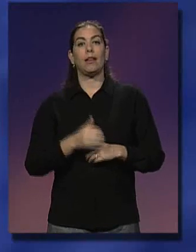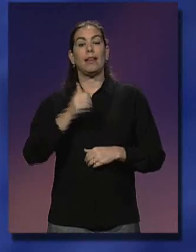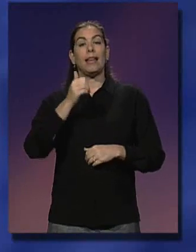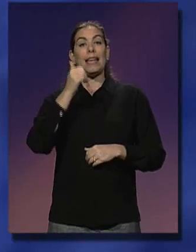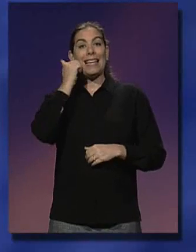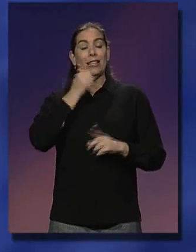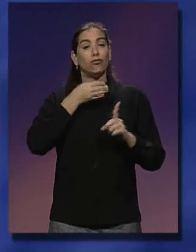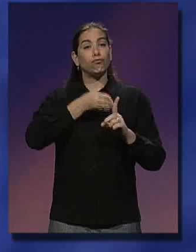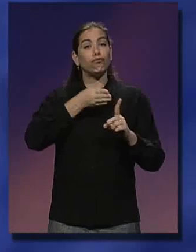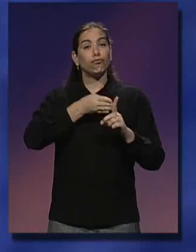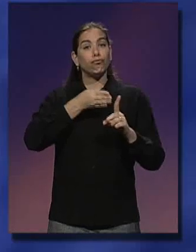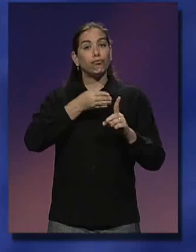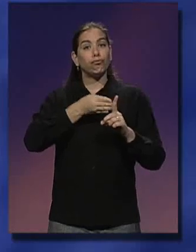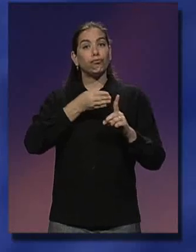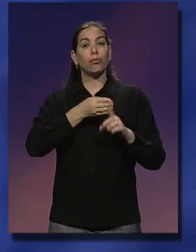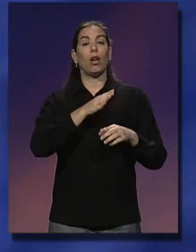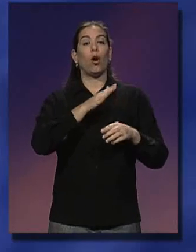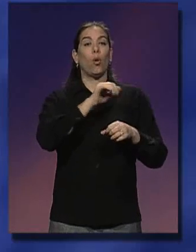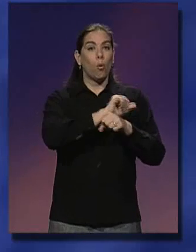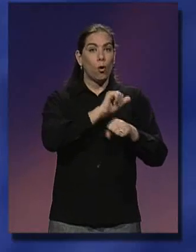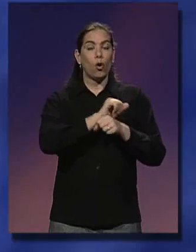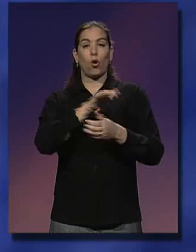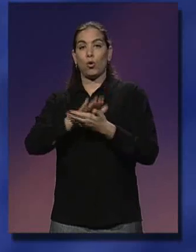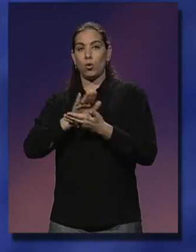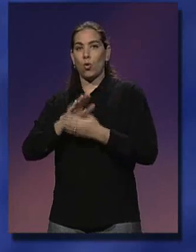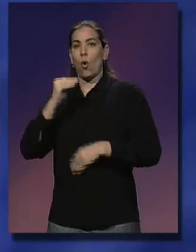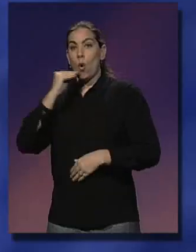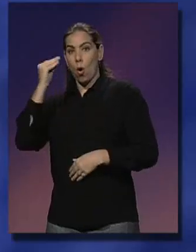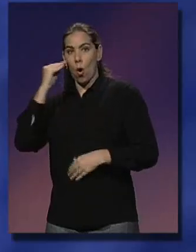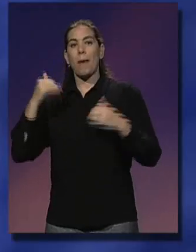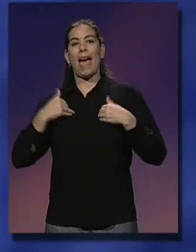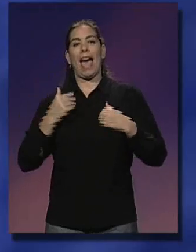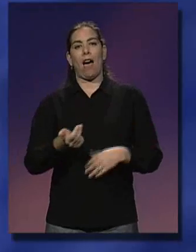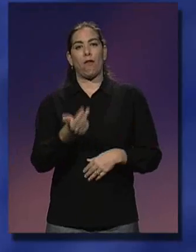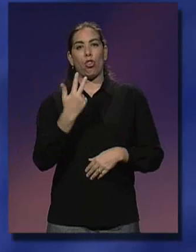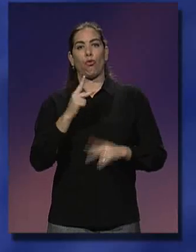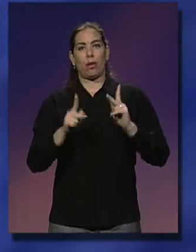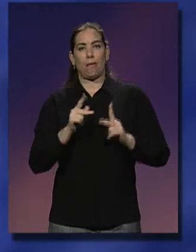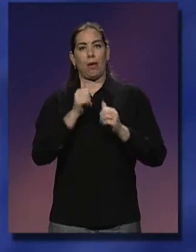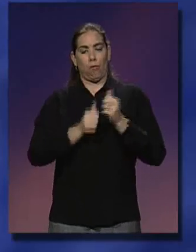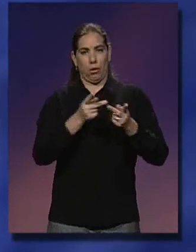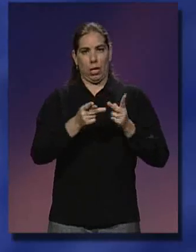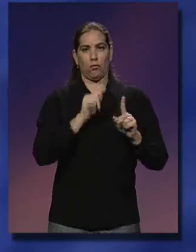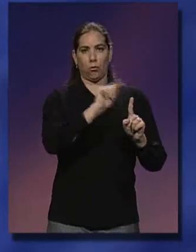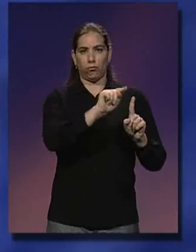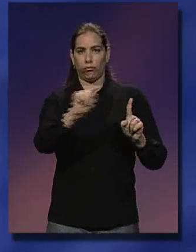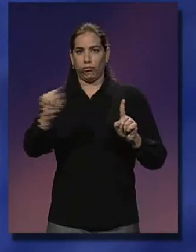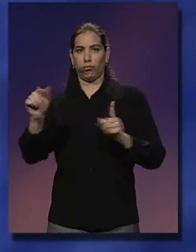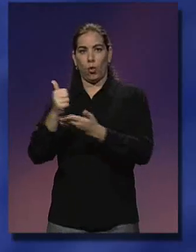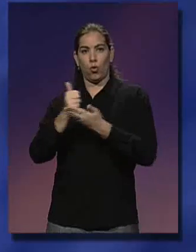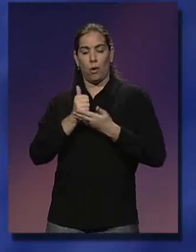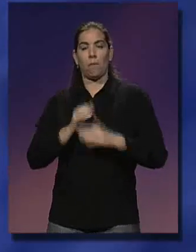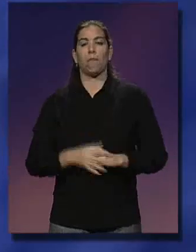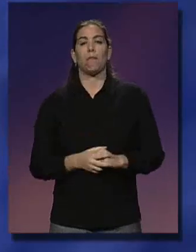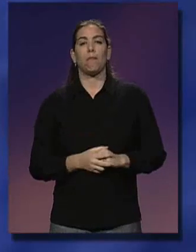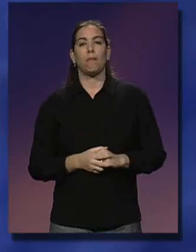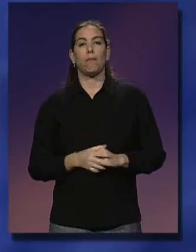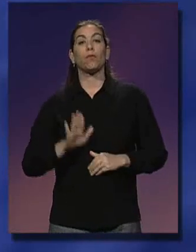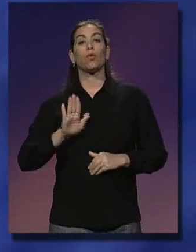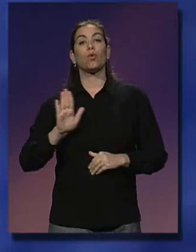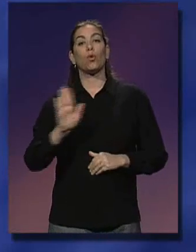each location where you spend time, such as home, school, and your workplace. Talk to your